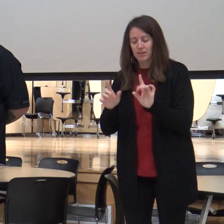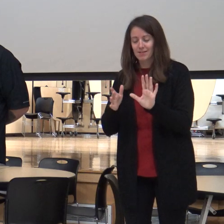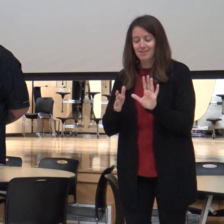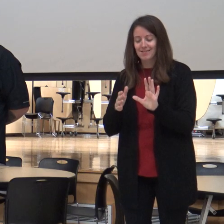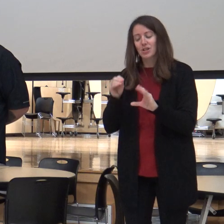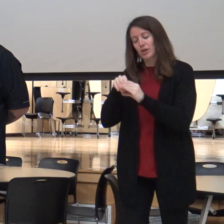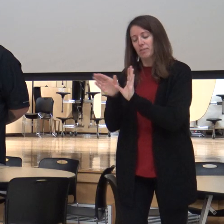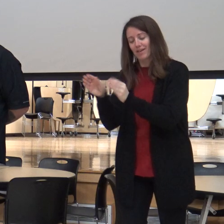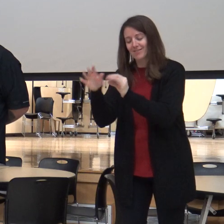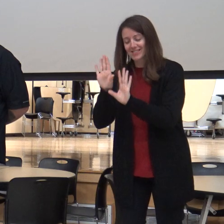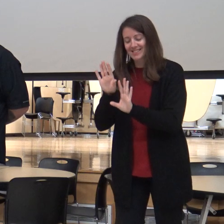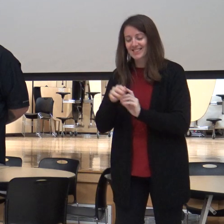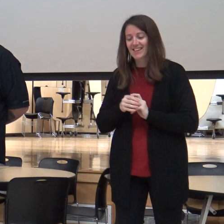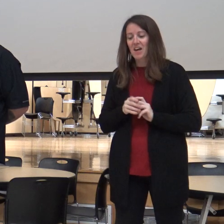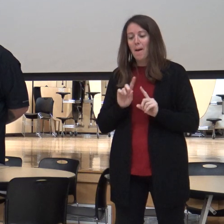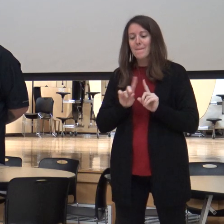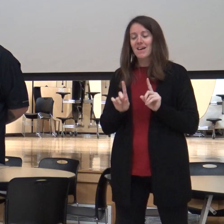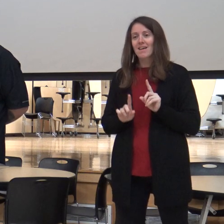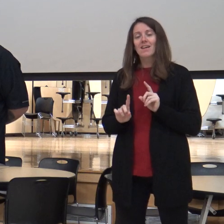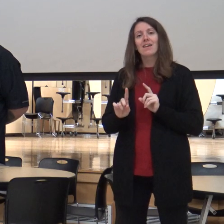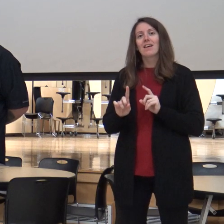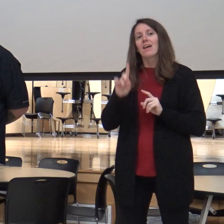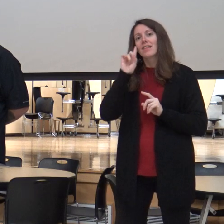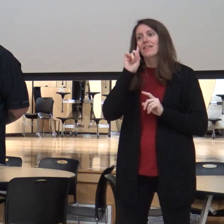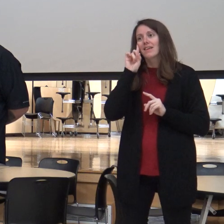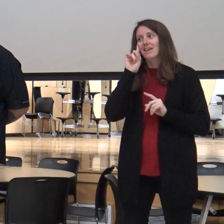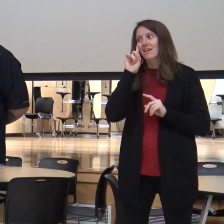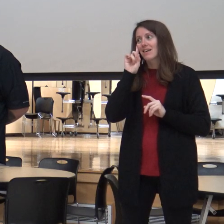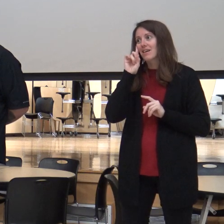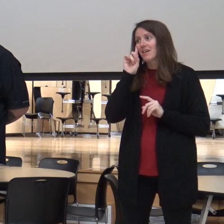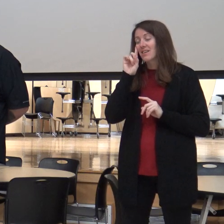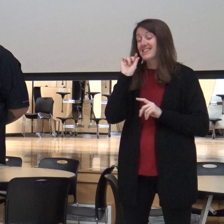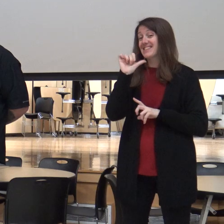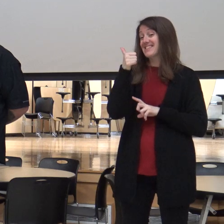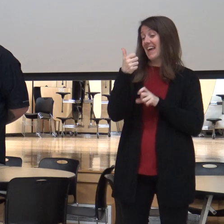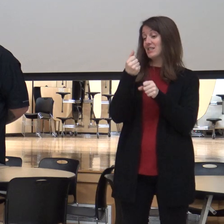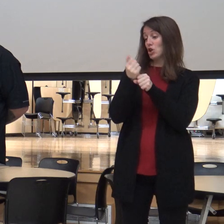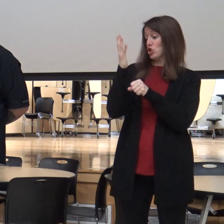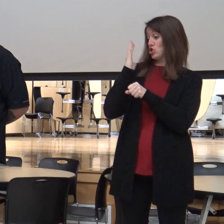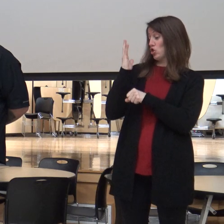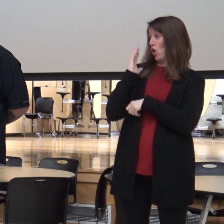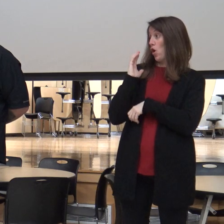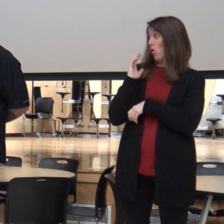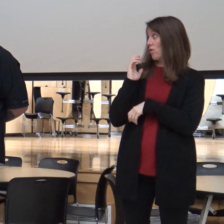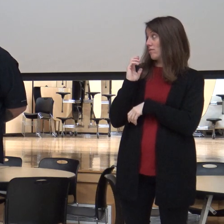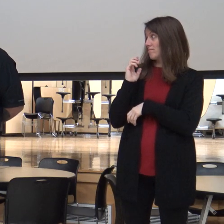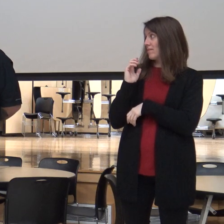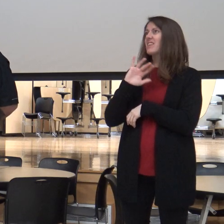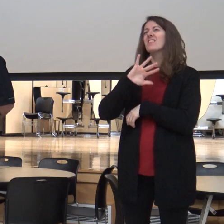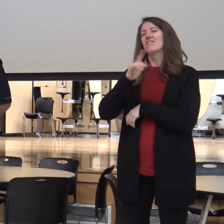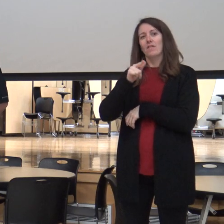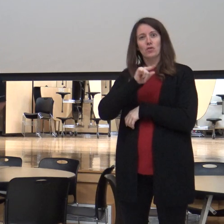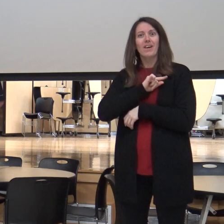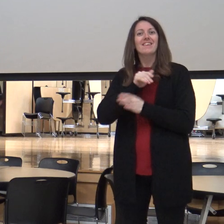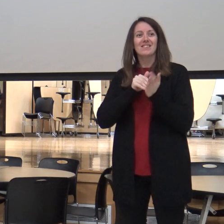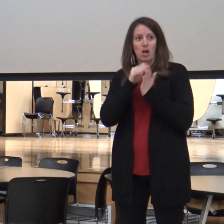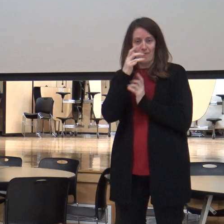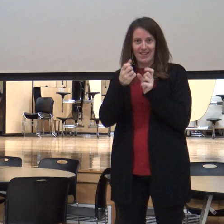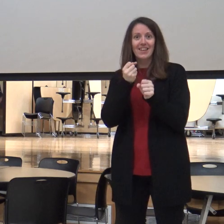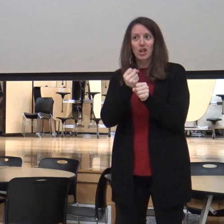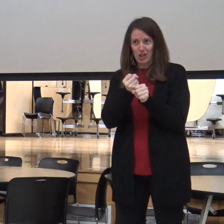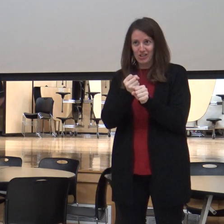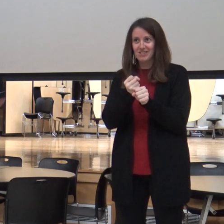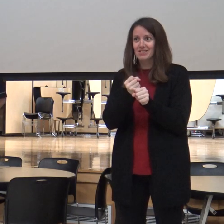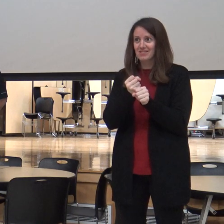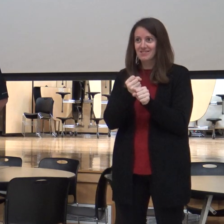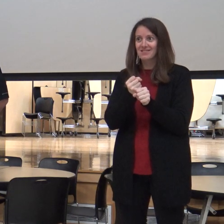in my office easily, but I would say maybe 10 years ago, say in fifth grade is often the year that as school counselors we really try to